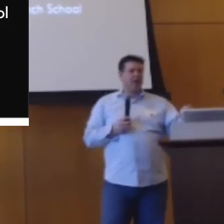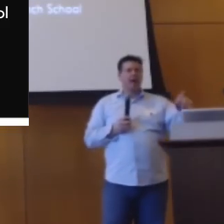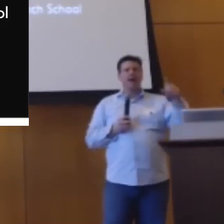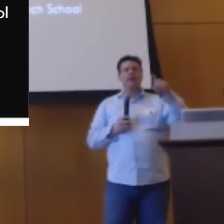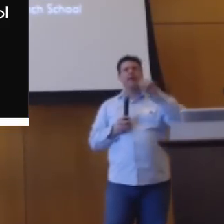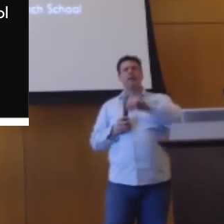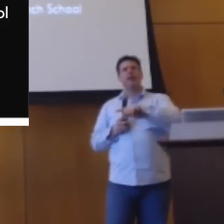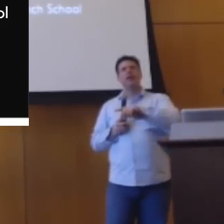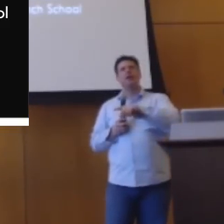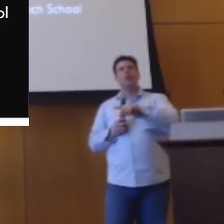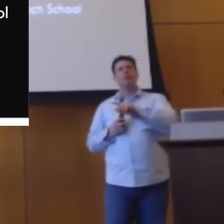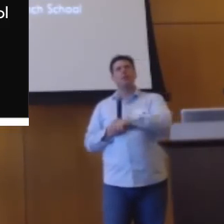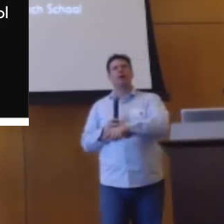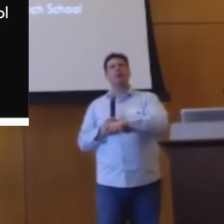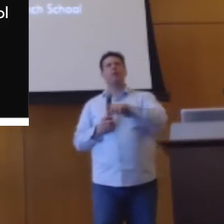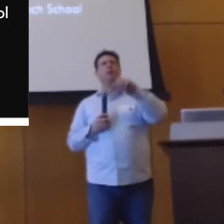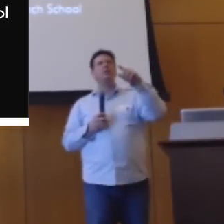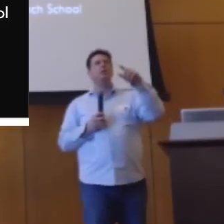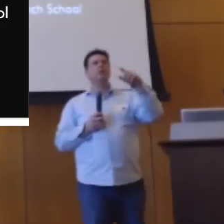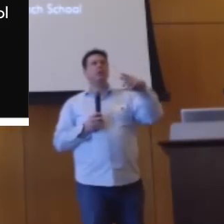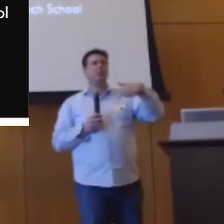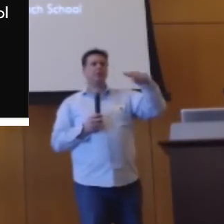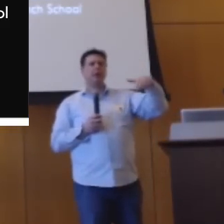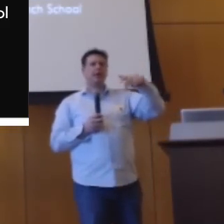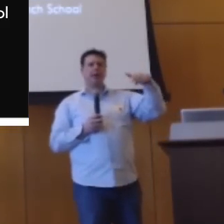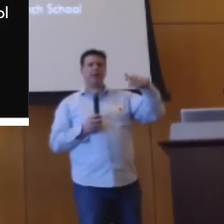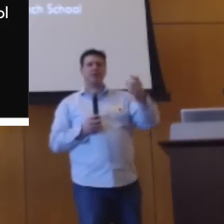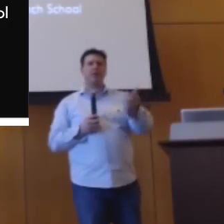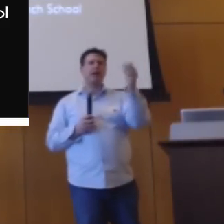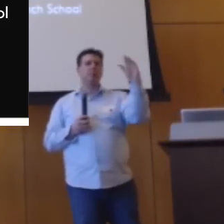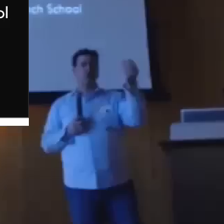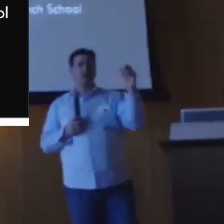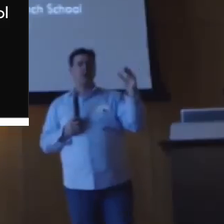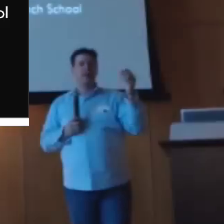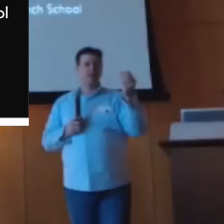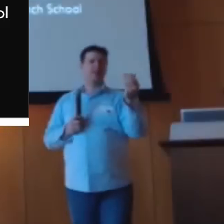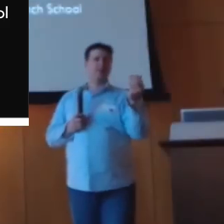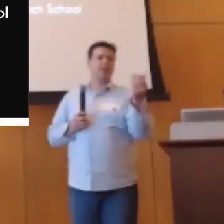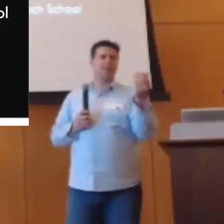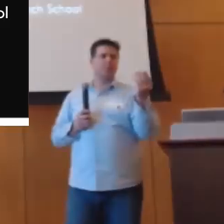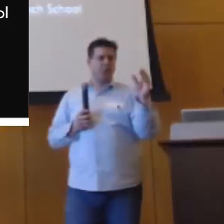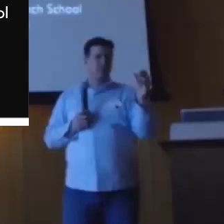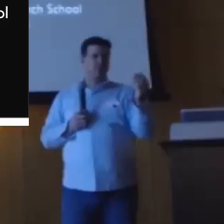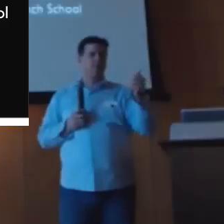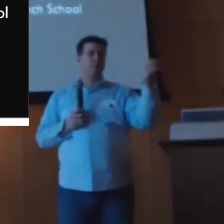Anyway, he was a monk who, you know, monks hang together, so he had a book, this book from